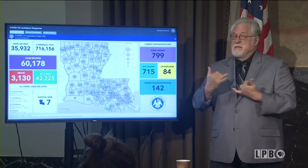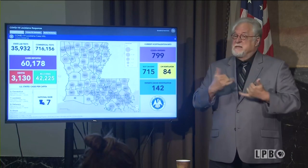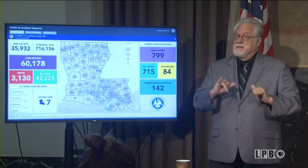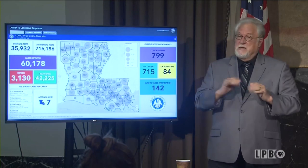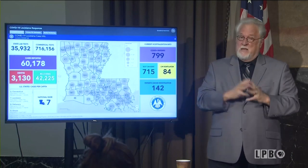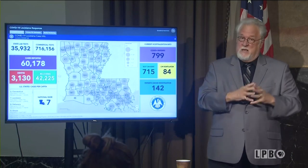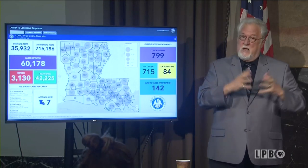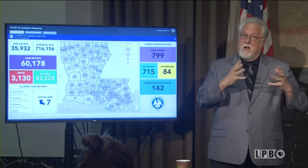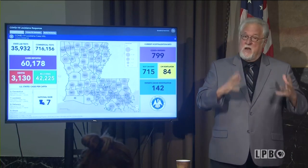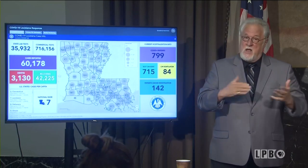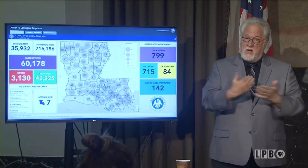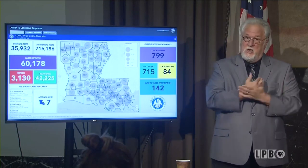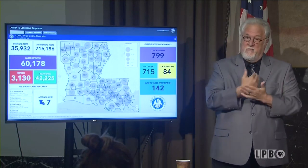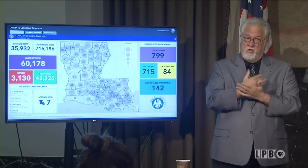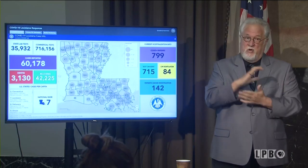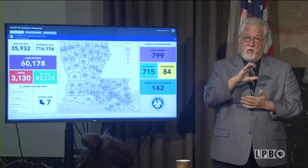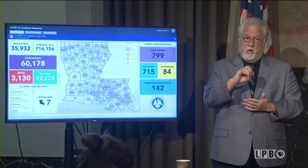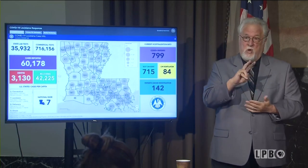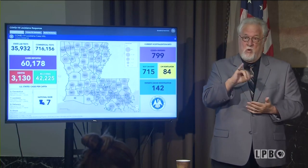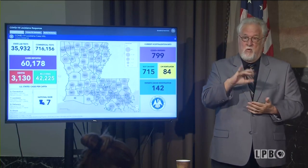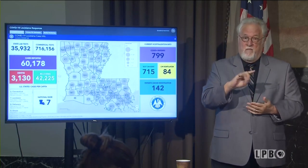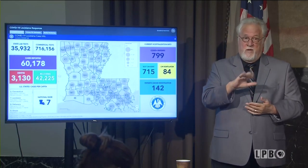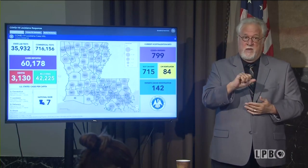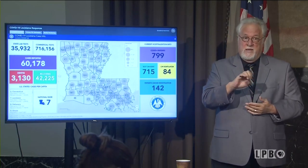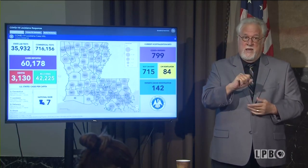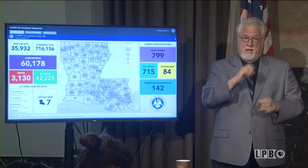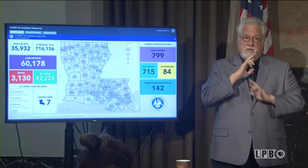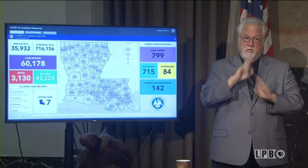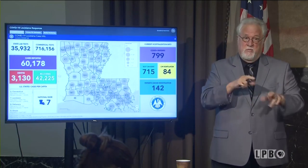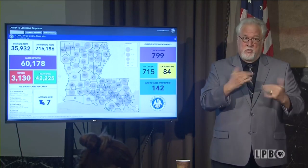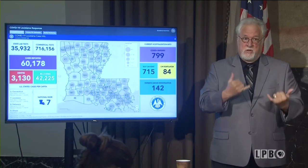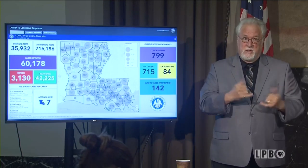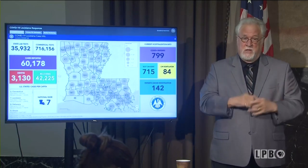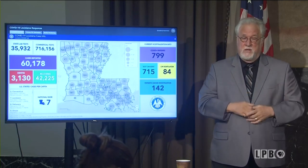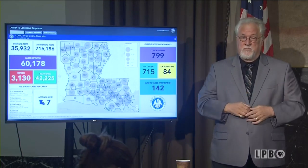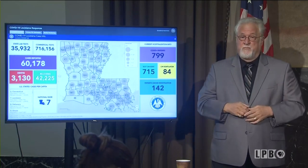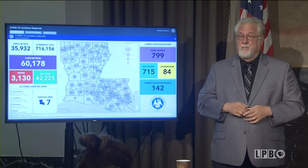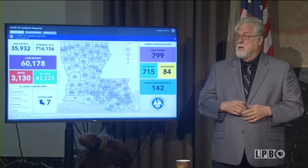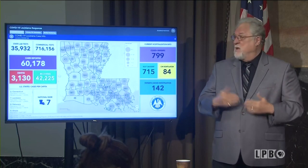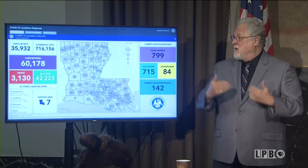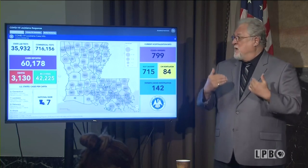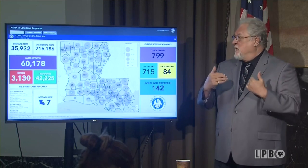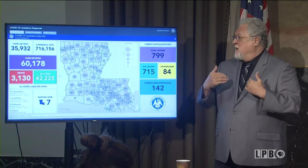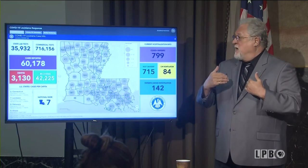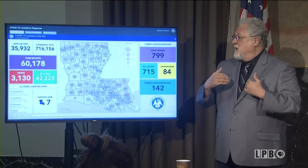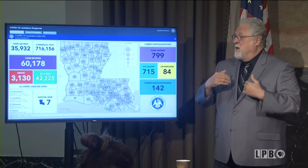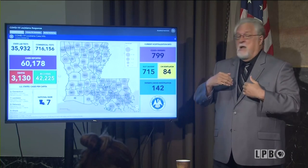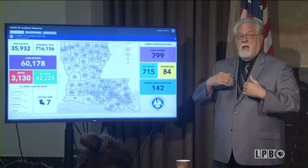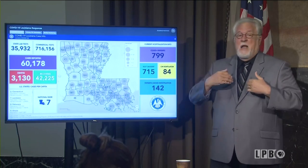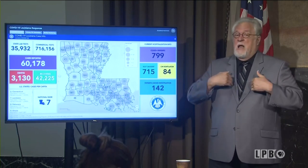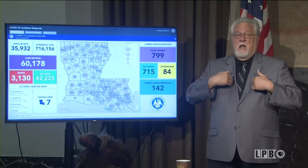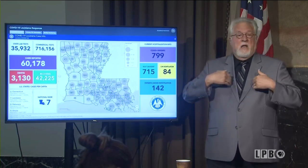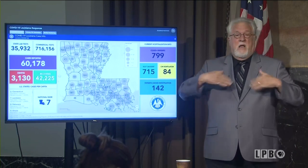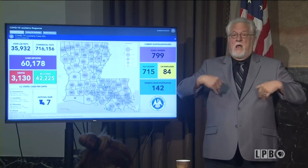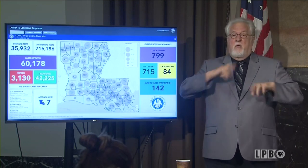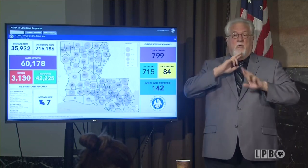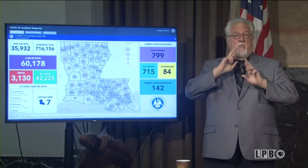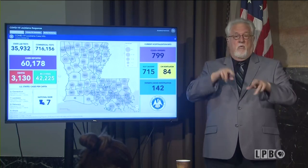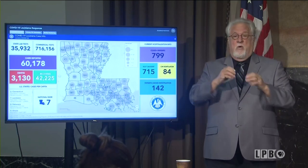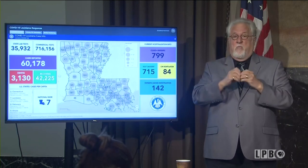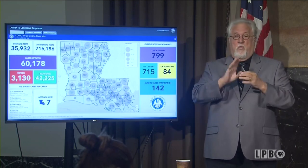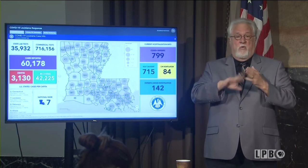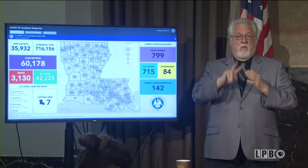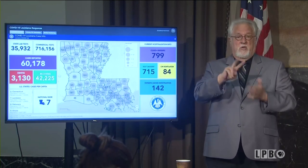lot of new COVID cases that we're reporting today. We haven't reported more than 2,000 cases in a day since